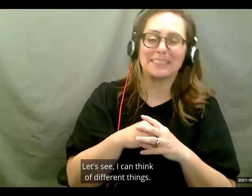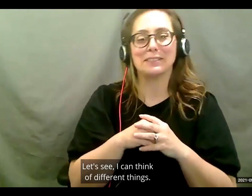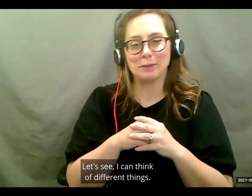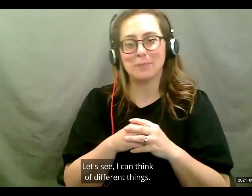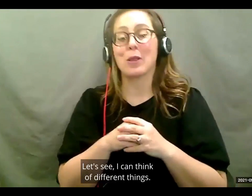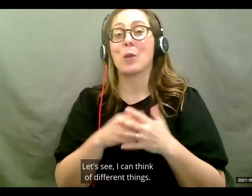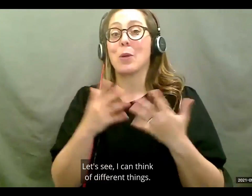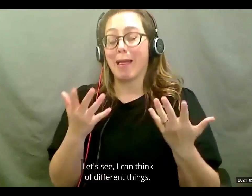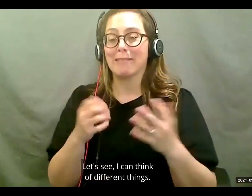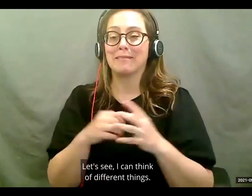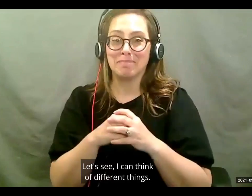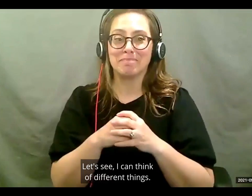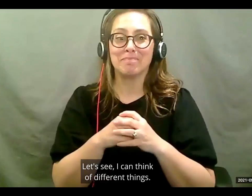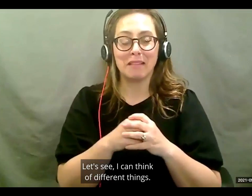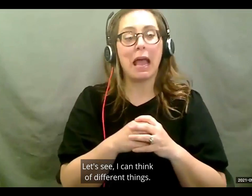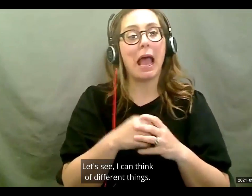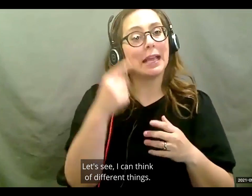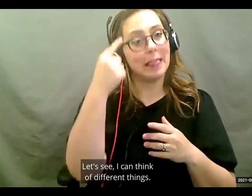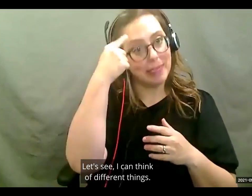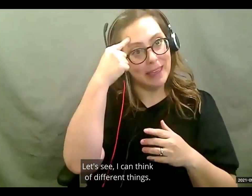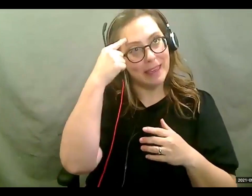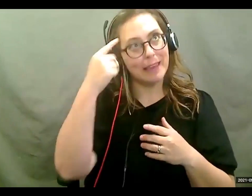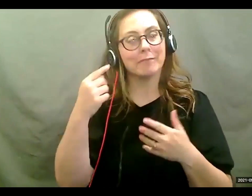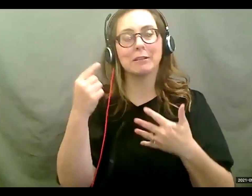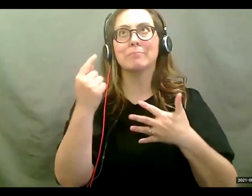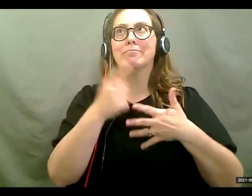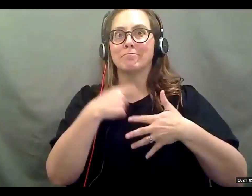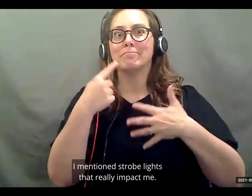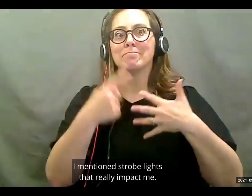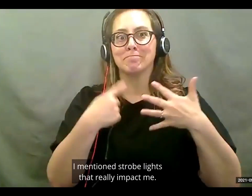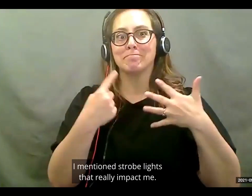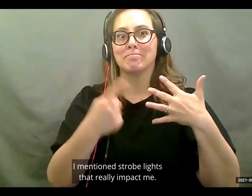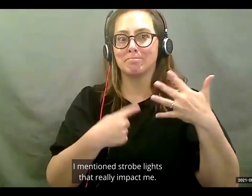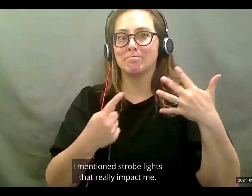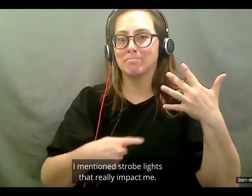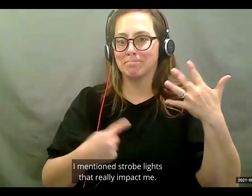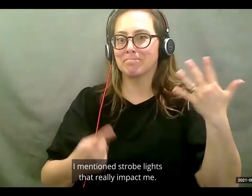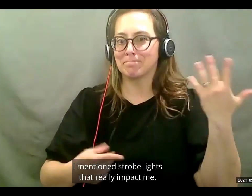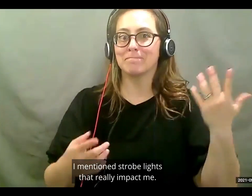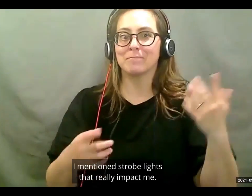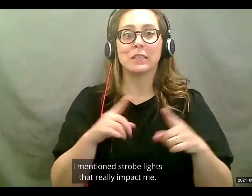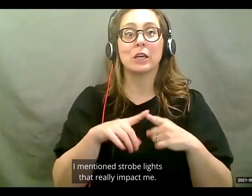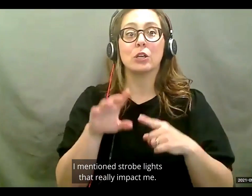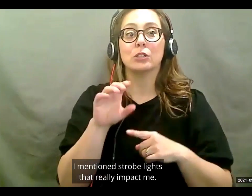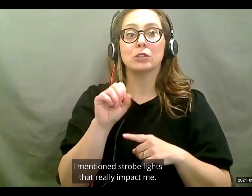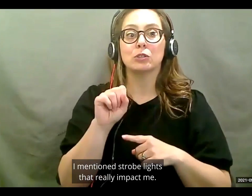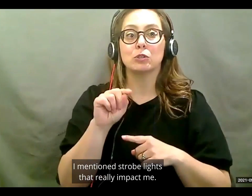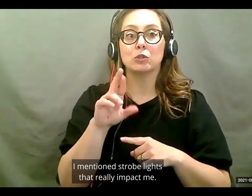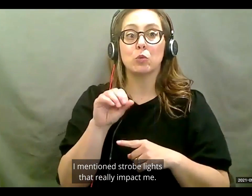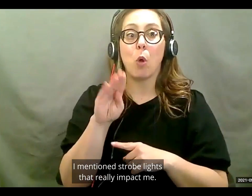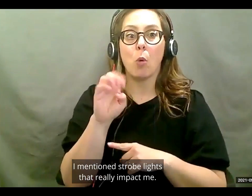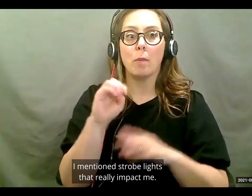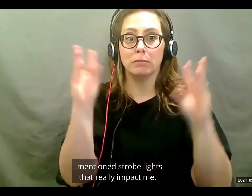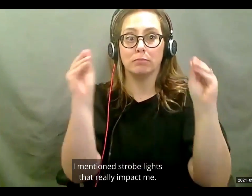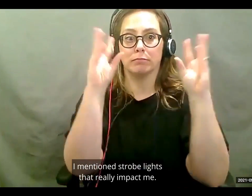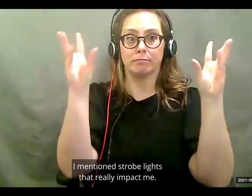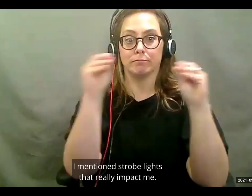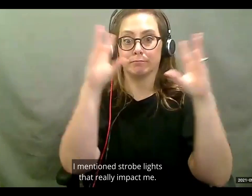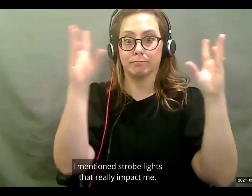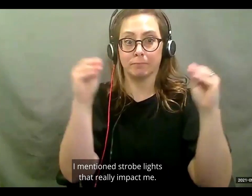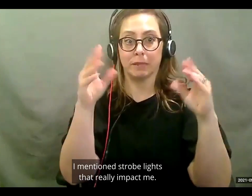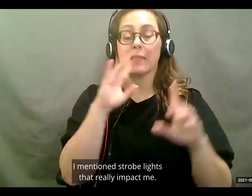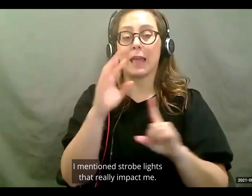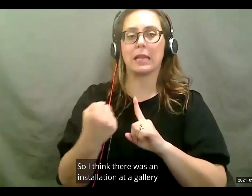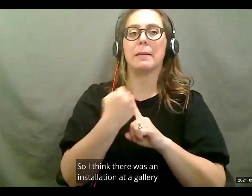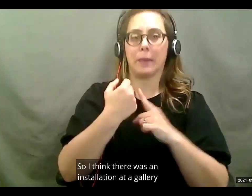let's see, I can think of different things. I mentioned strobe lights that really